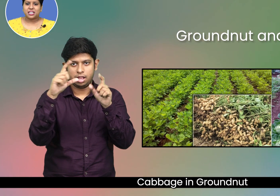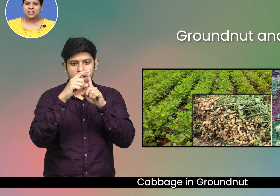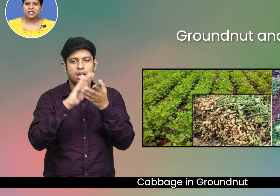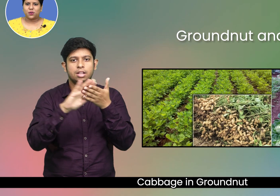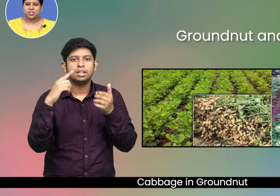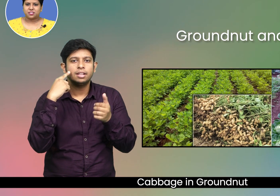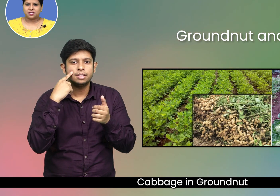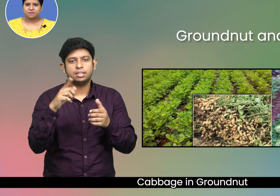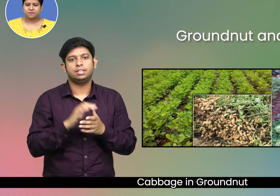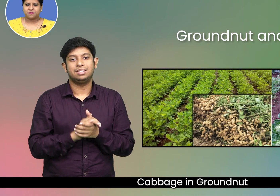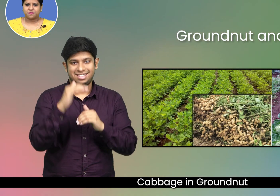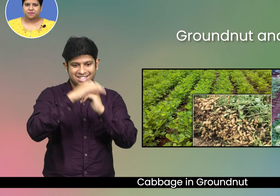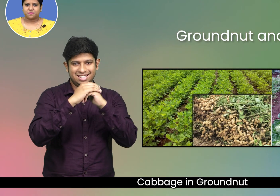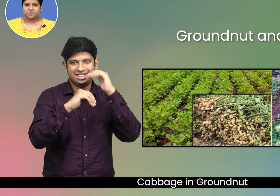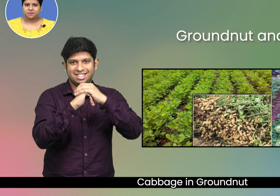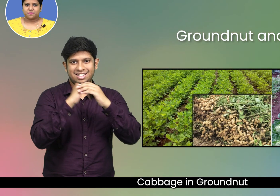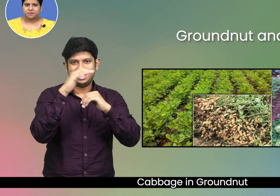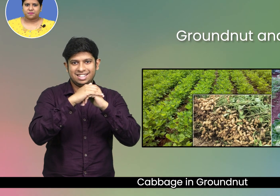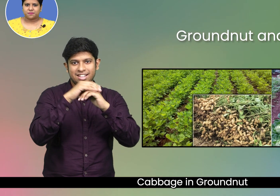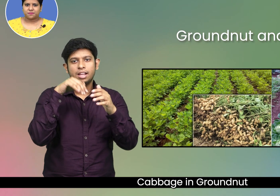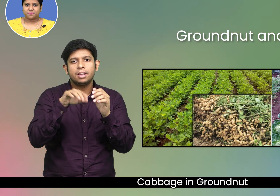cabbage in groundnut.